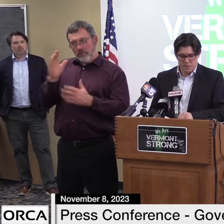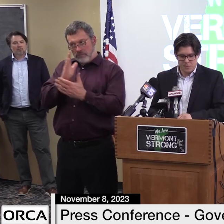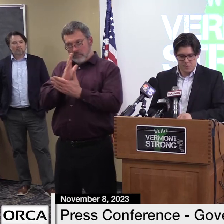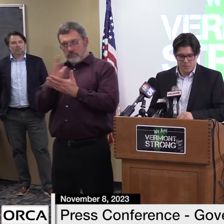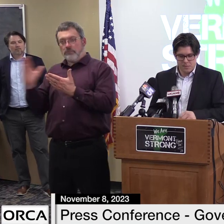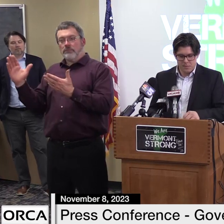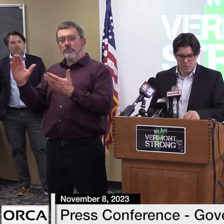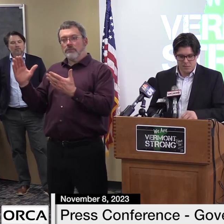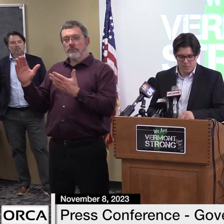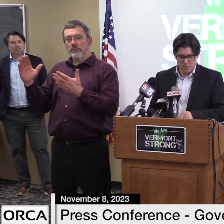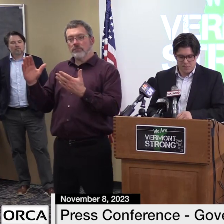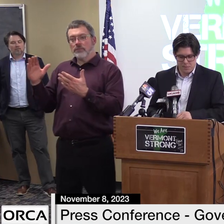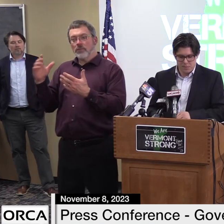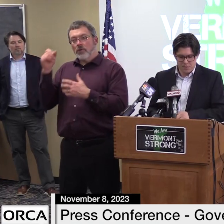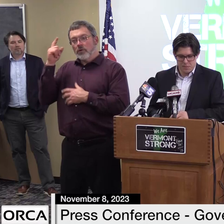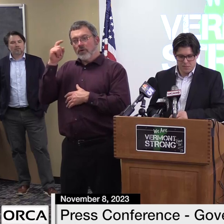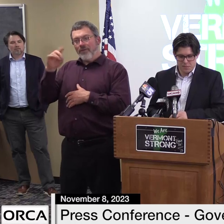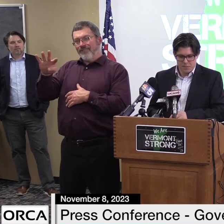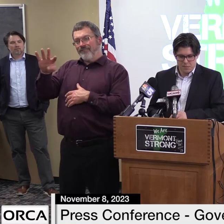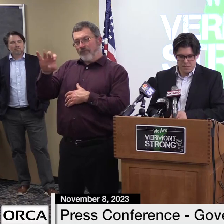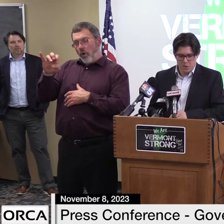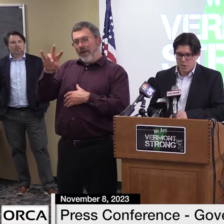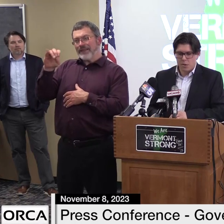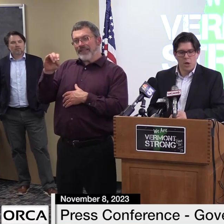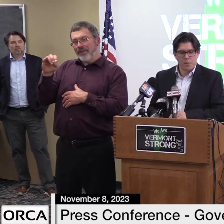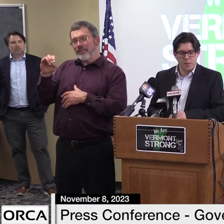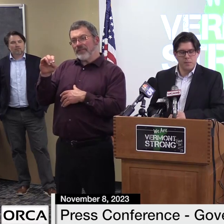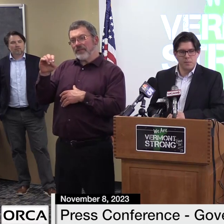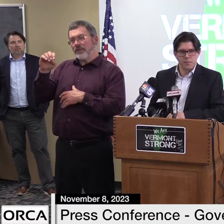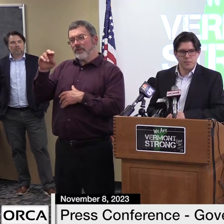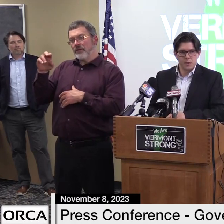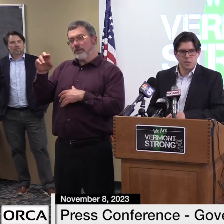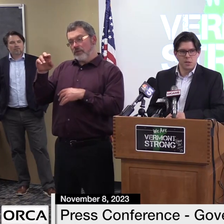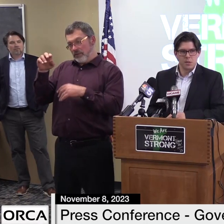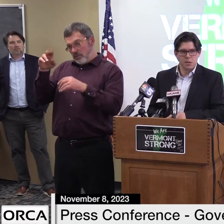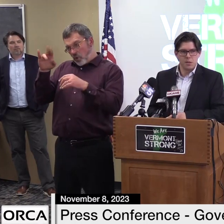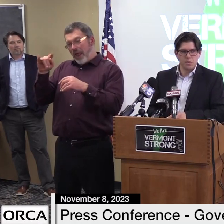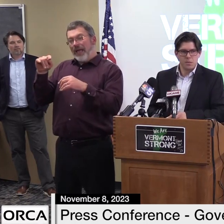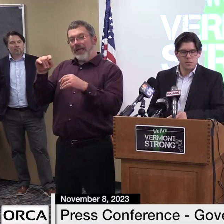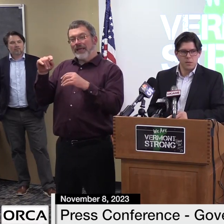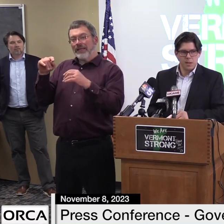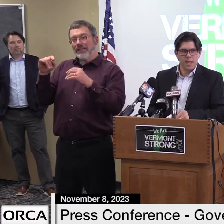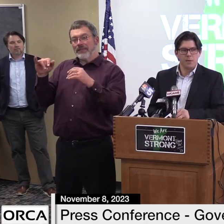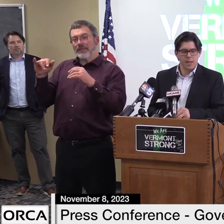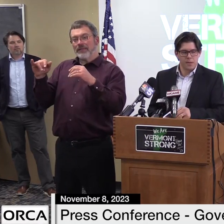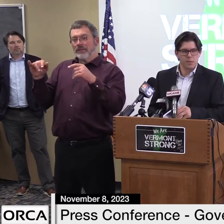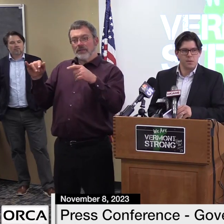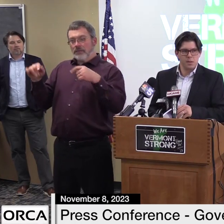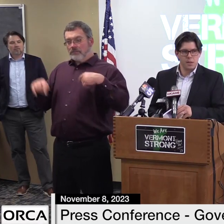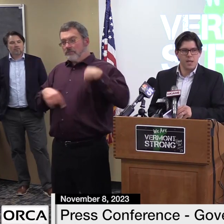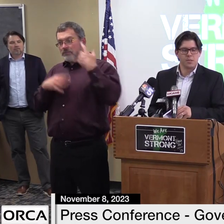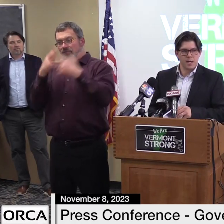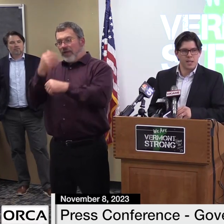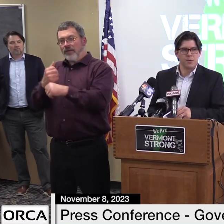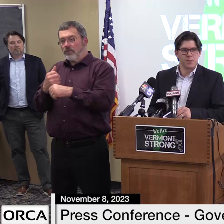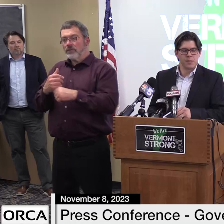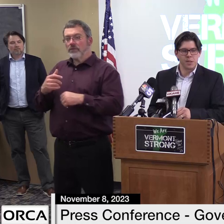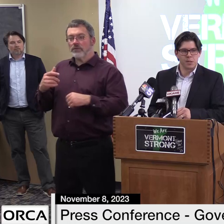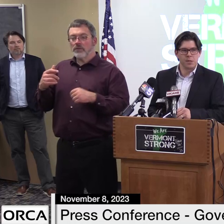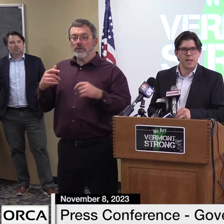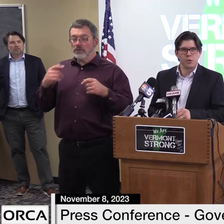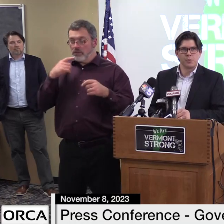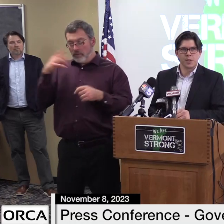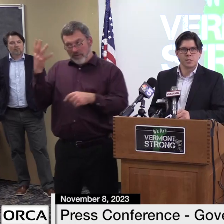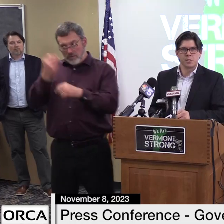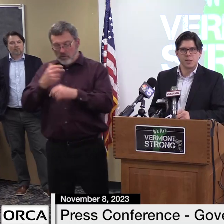that would be 470 units over 5 years? Nope. annually. That's right. That would be